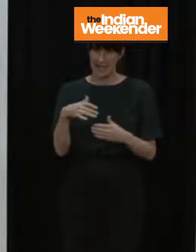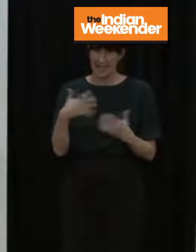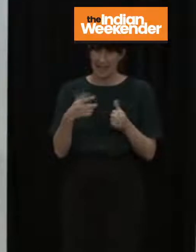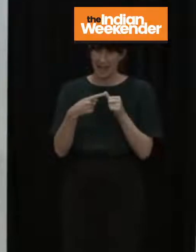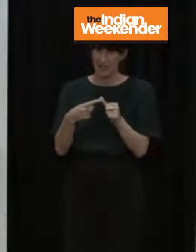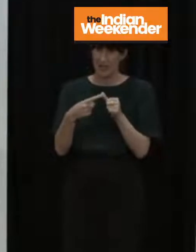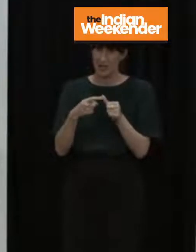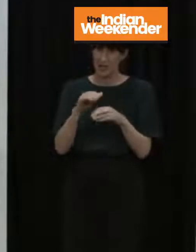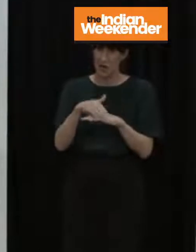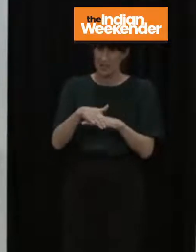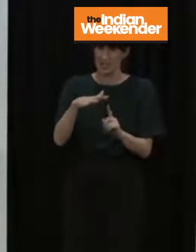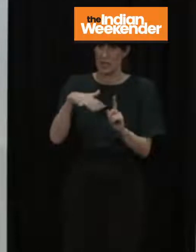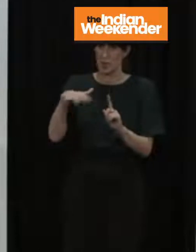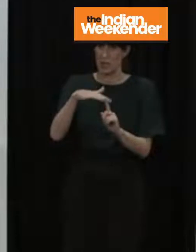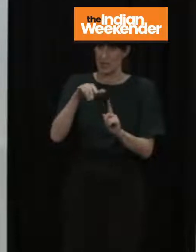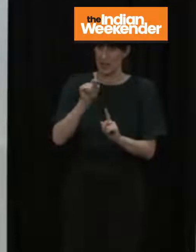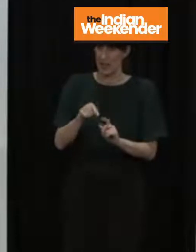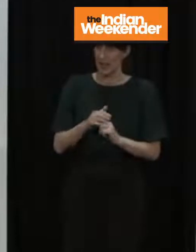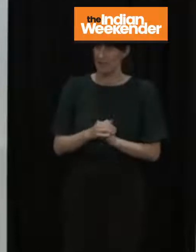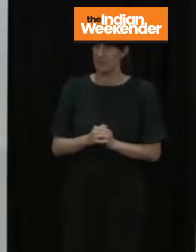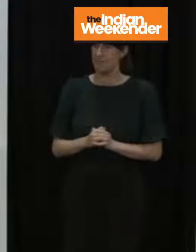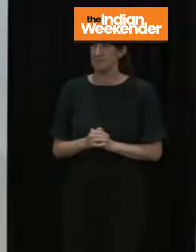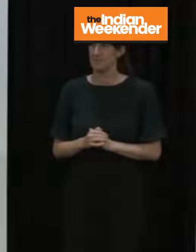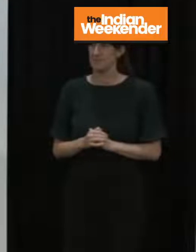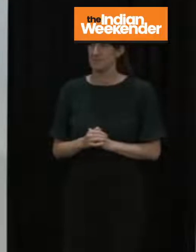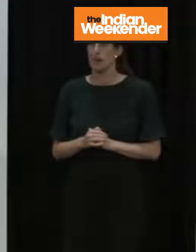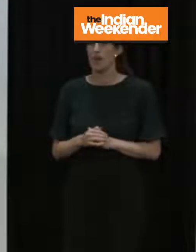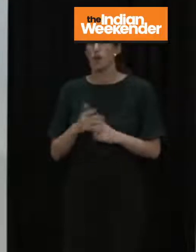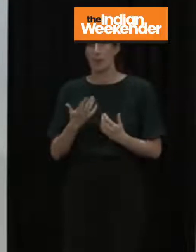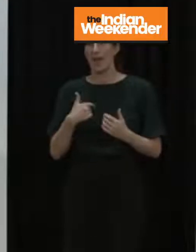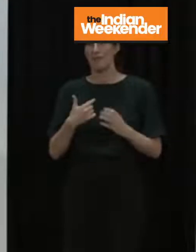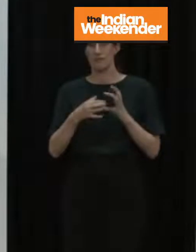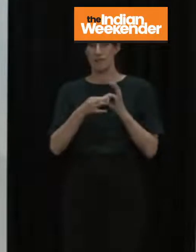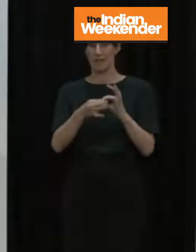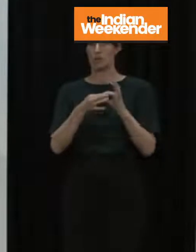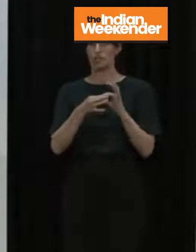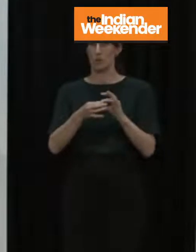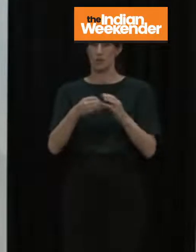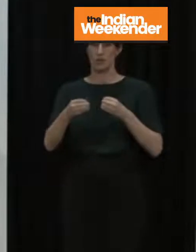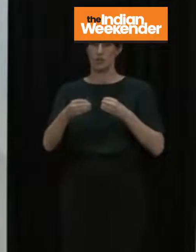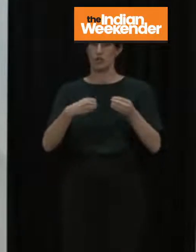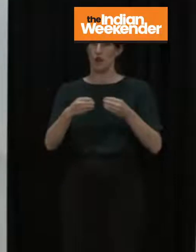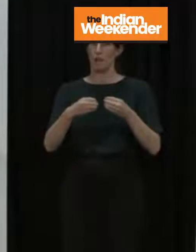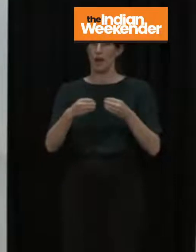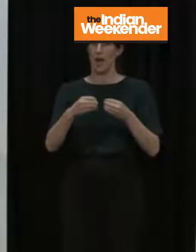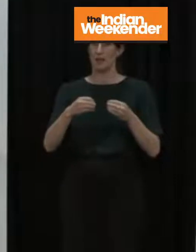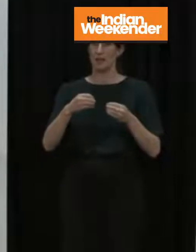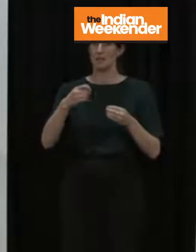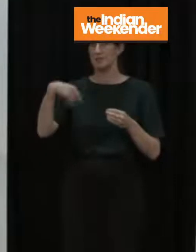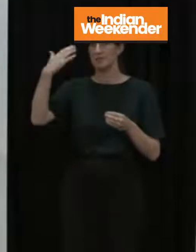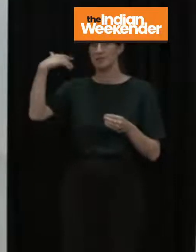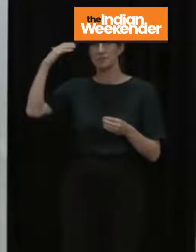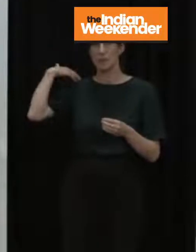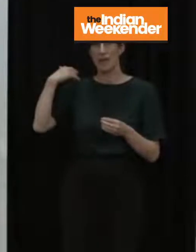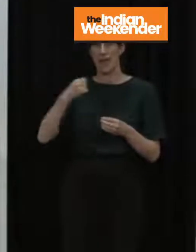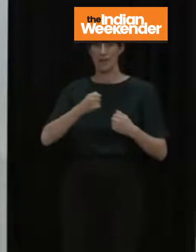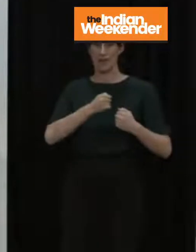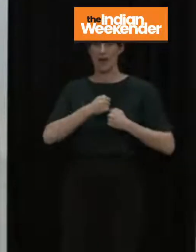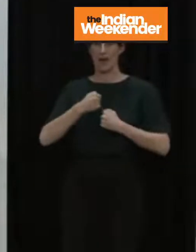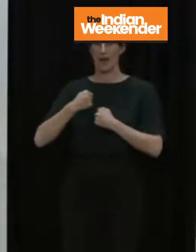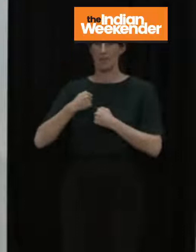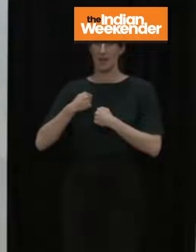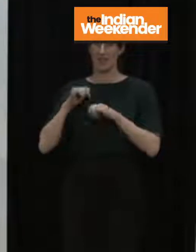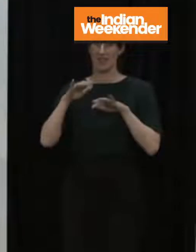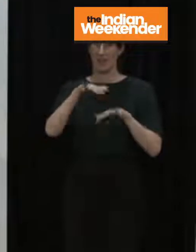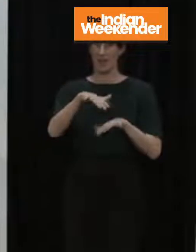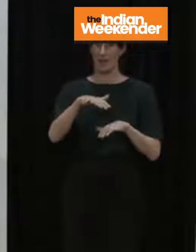advice about that. I mean, we've obviously had ongoing relationship with the Solomon Islands going all the way back to Ramsey, and at this point I'm not